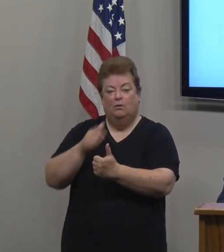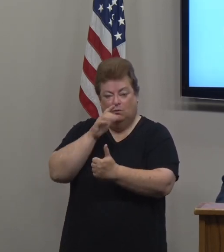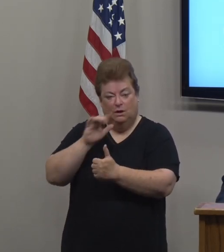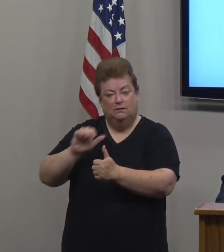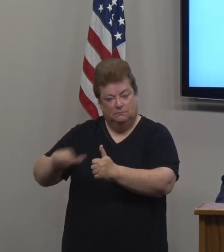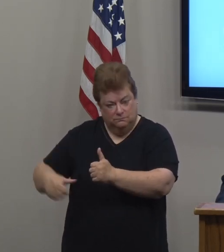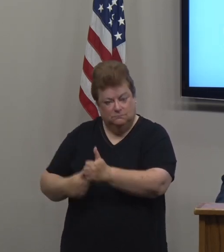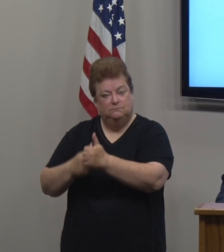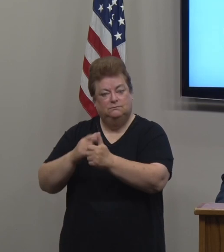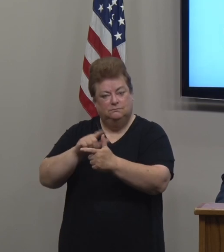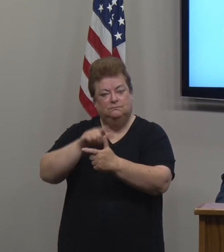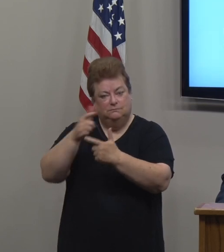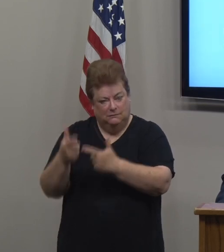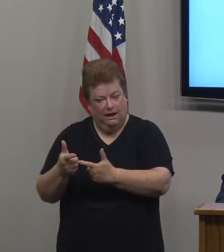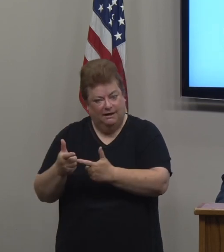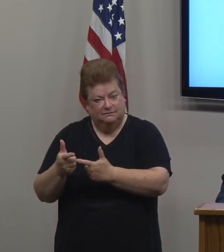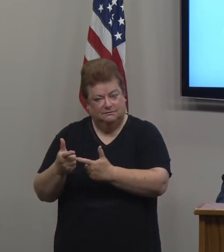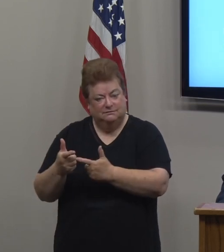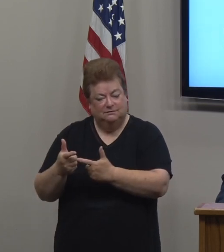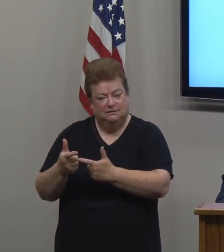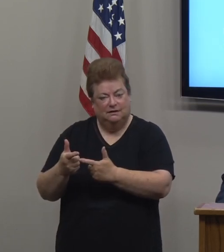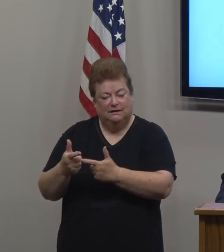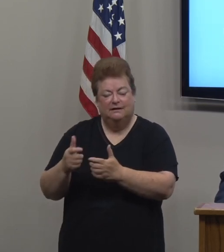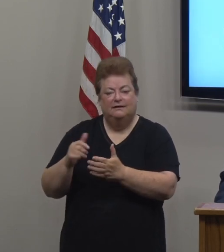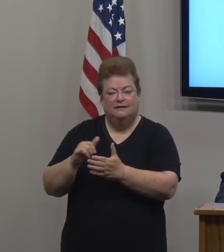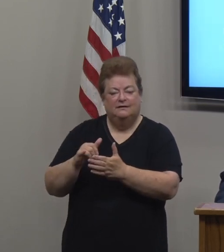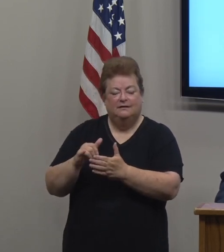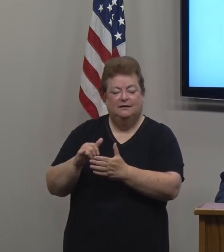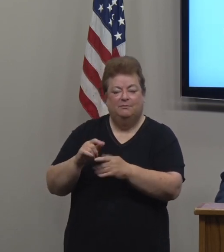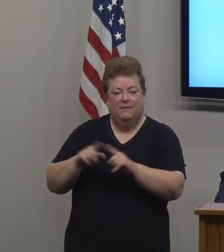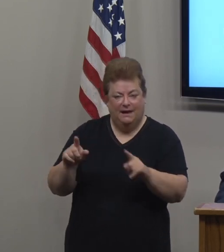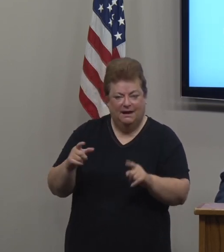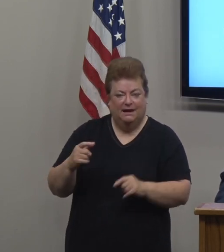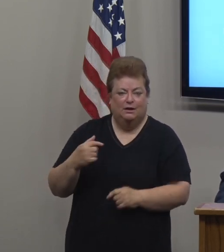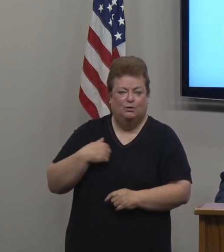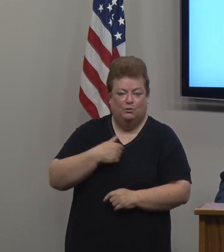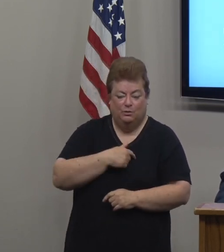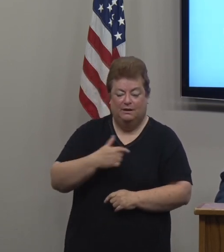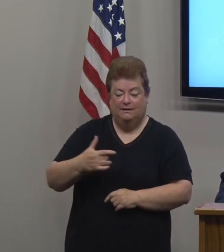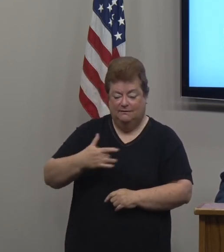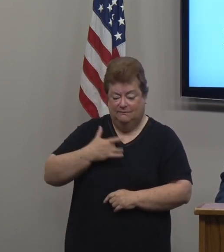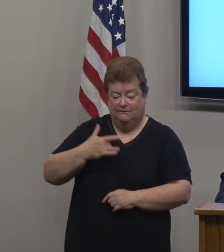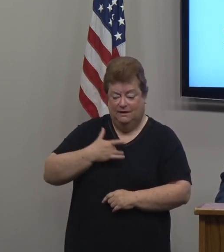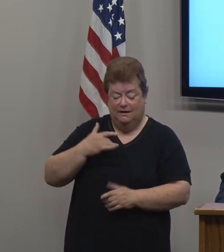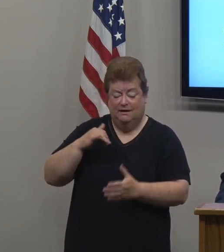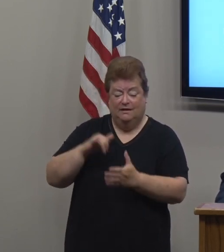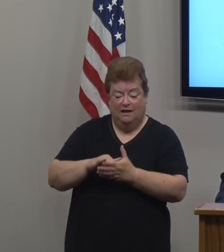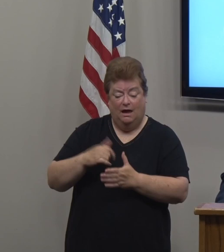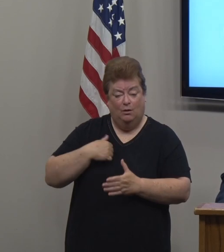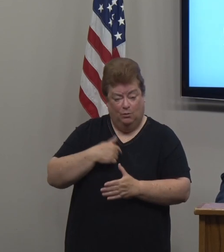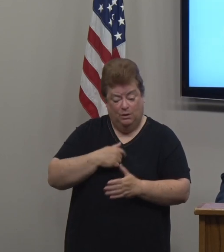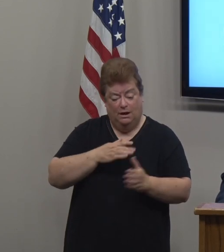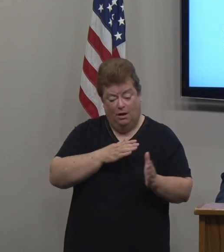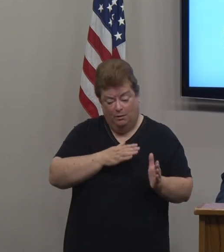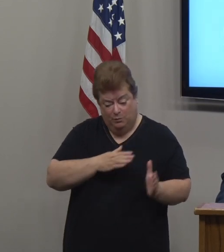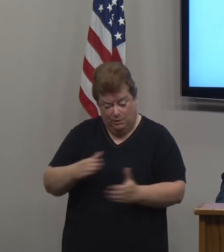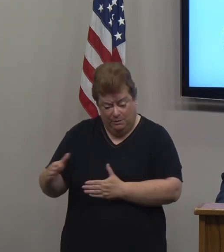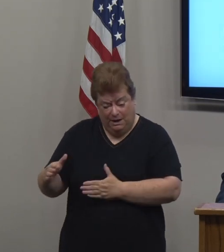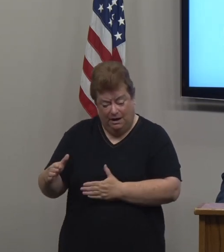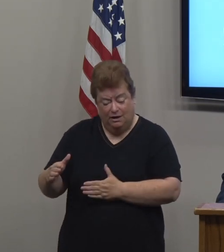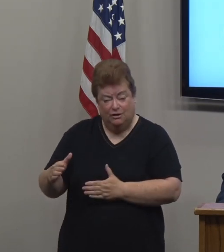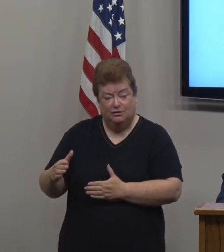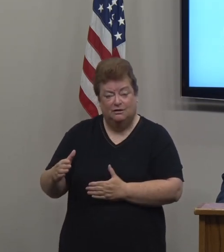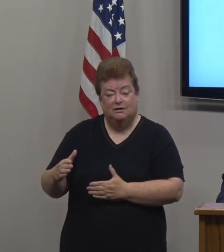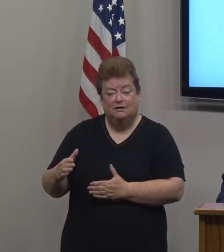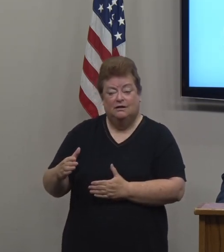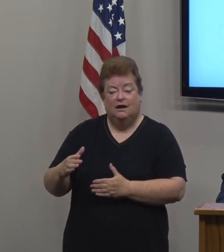is the bottom line. But we do feel that we are prepared adequately in thinking